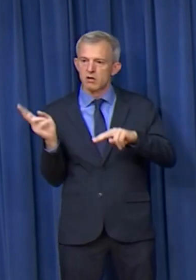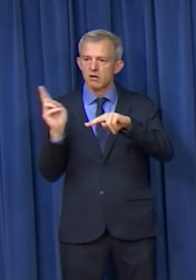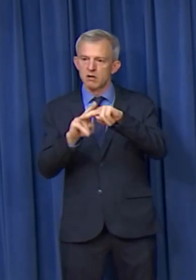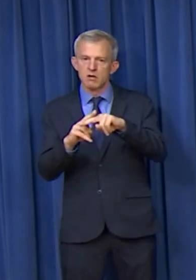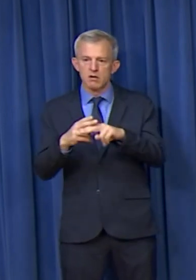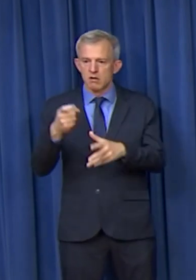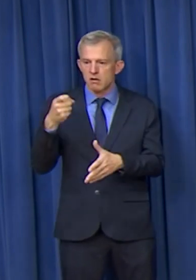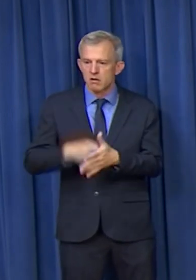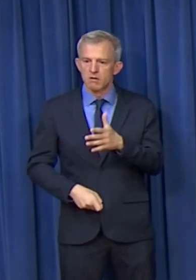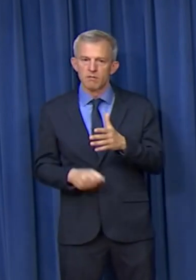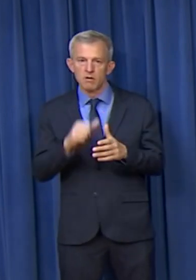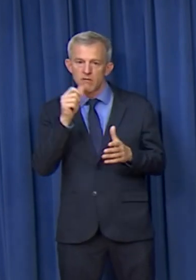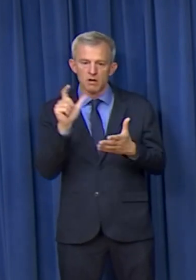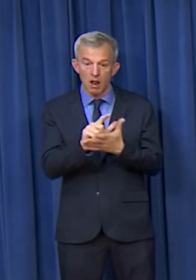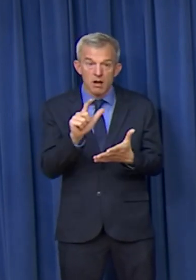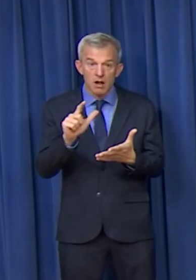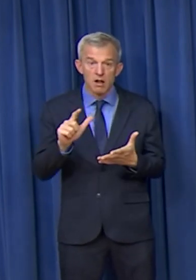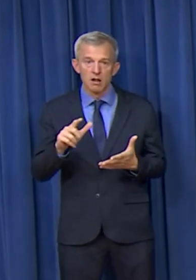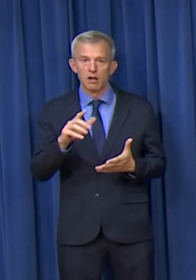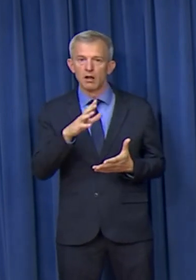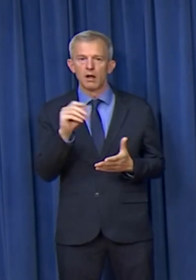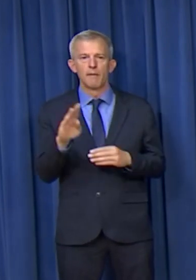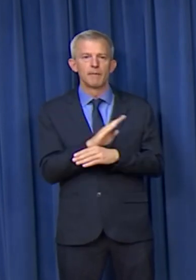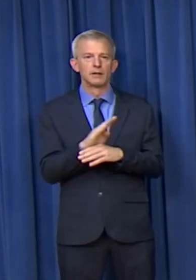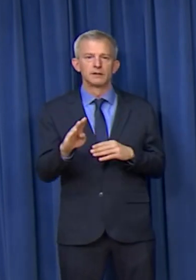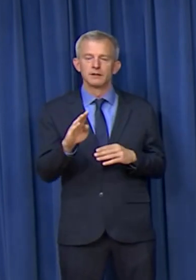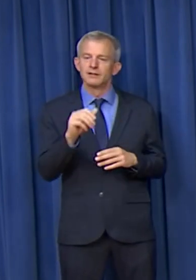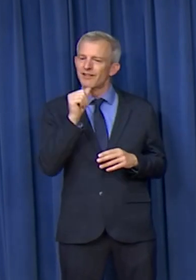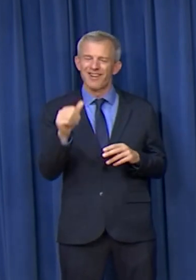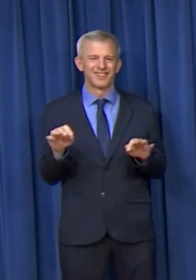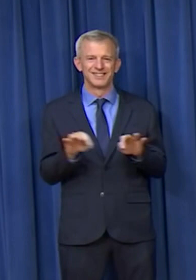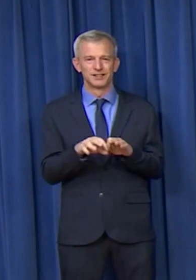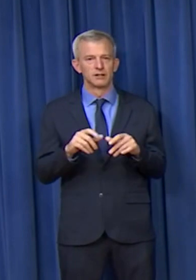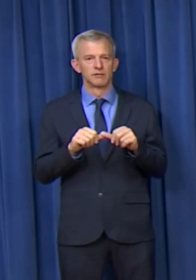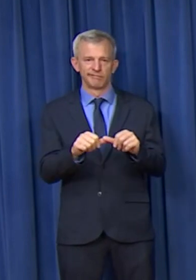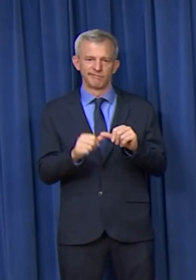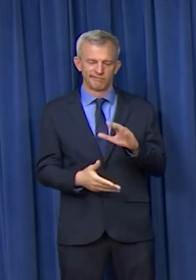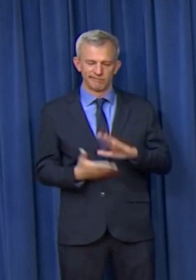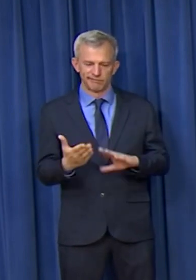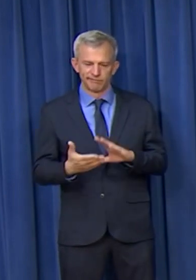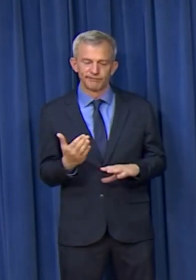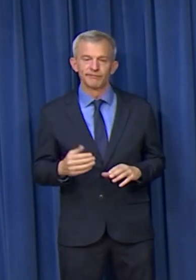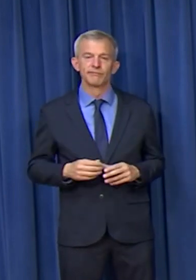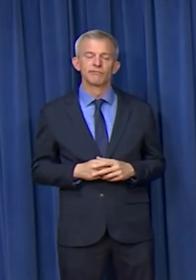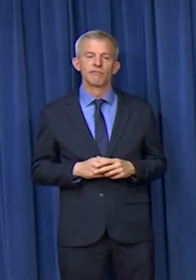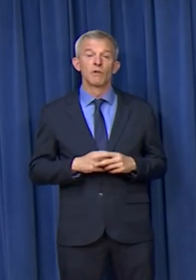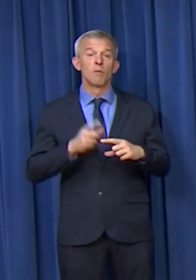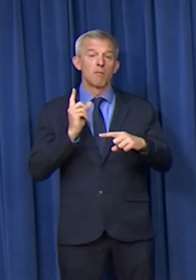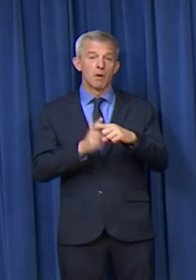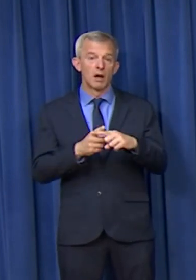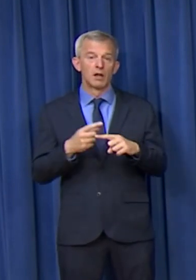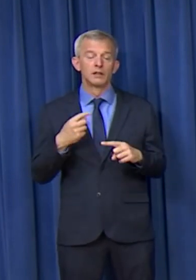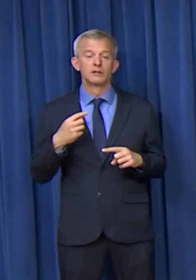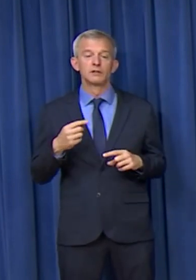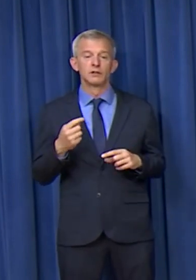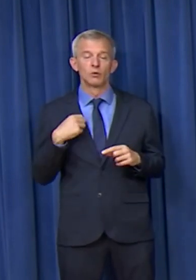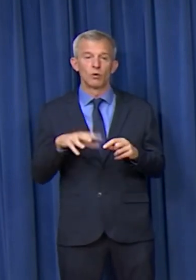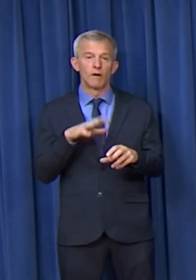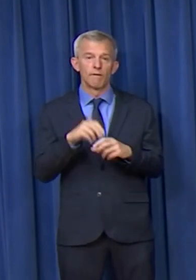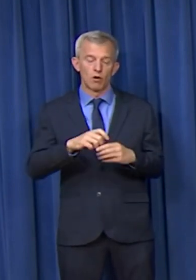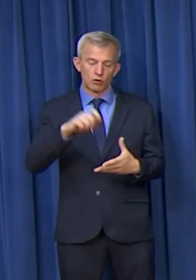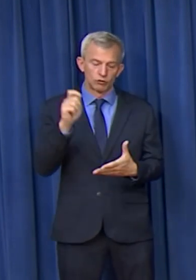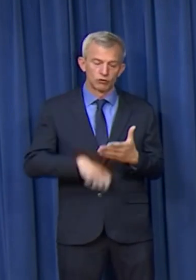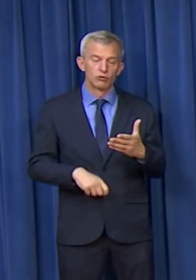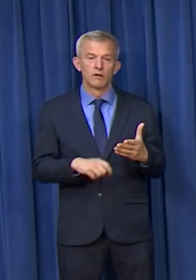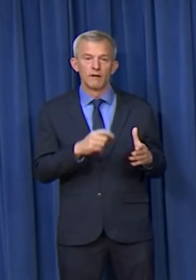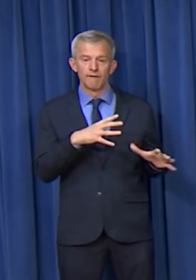aren't essential that nonetheless continue to operate. We're also leading on a number of other fronts, including drafting extremely